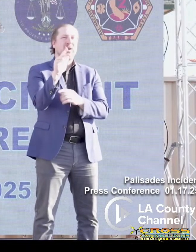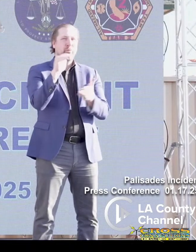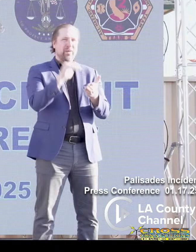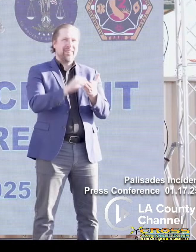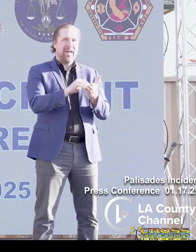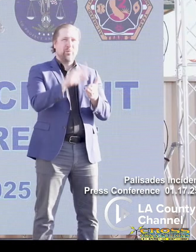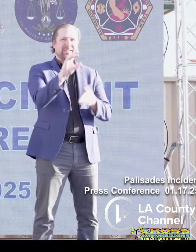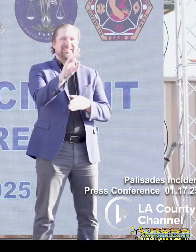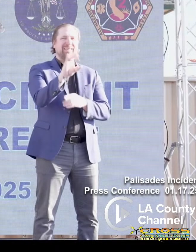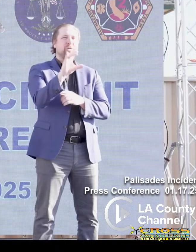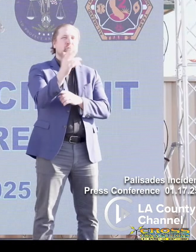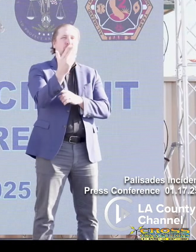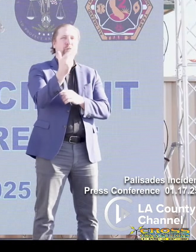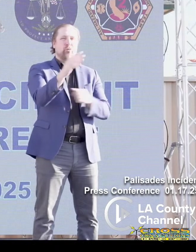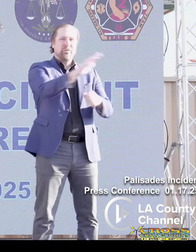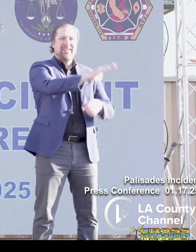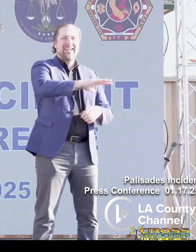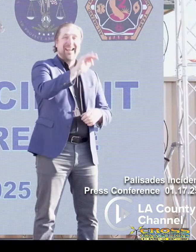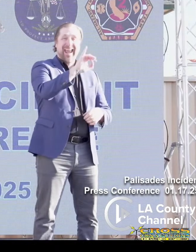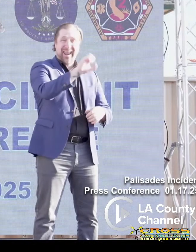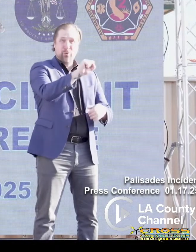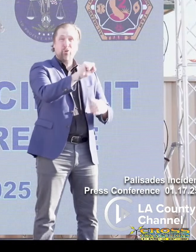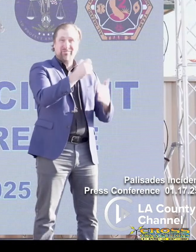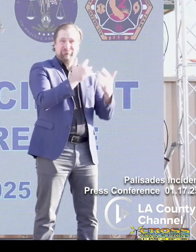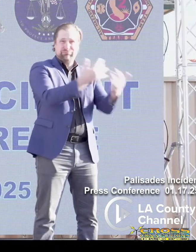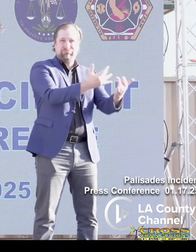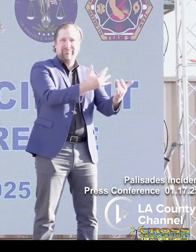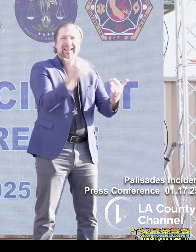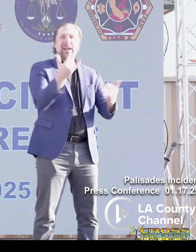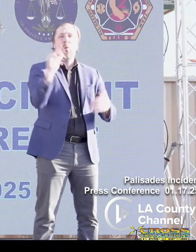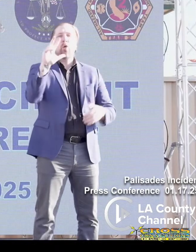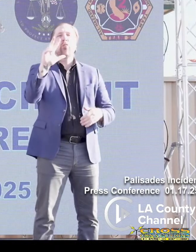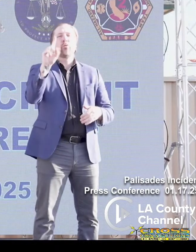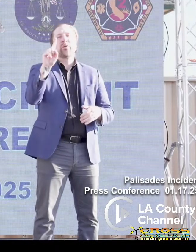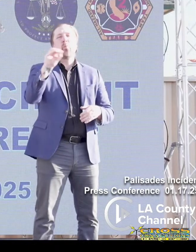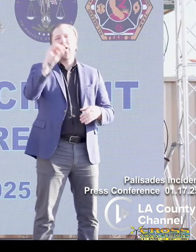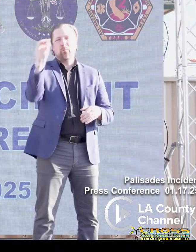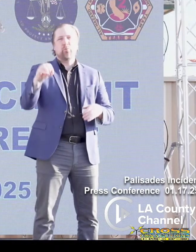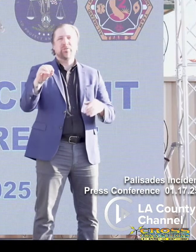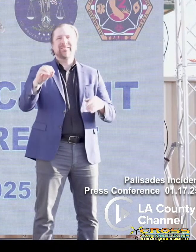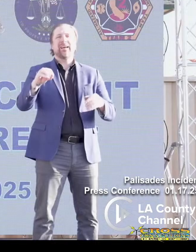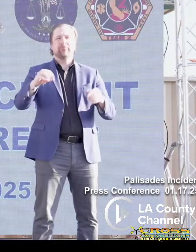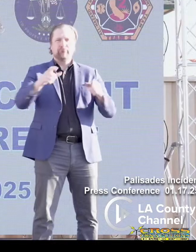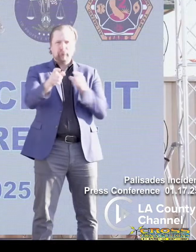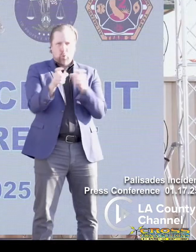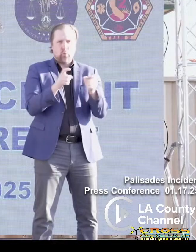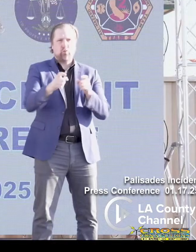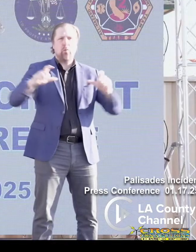23,713 acres. The fire this afternoon is 31% contained, and we have